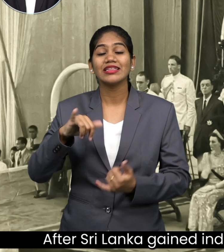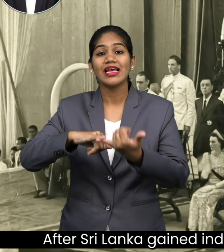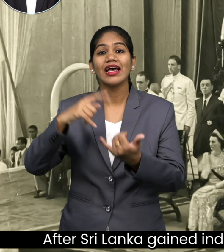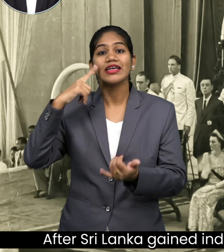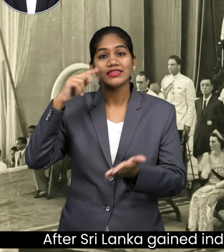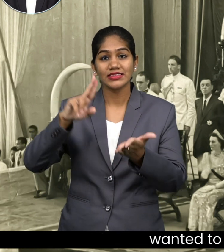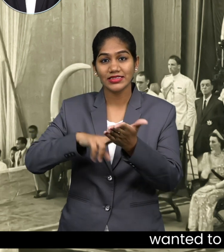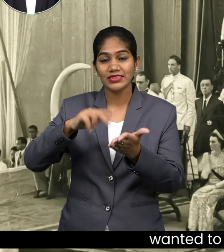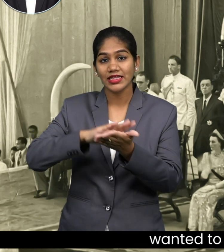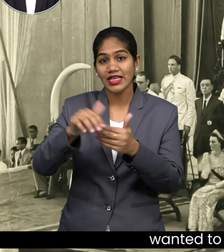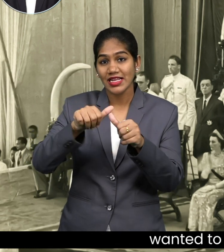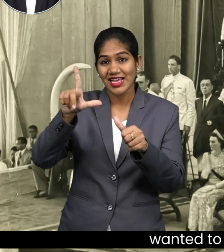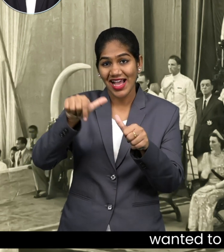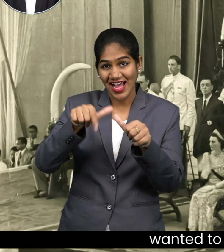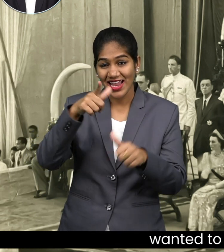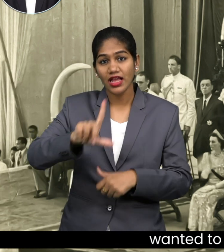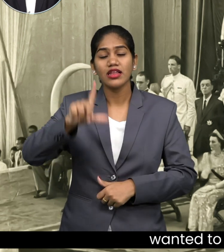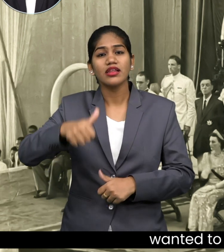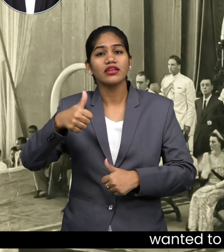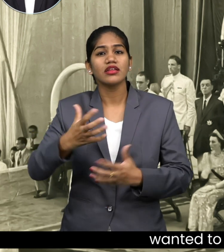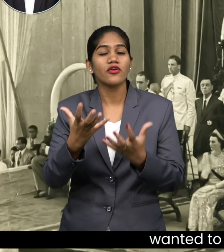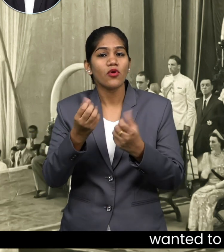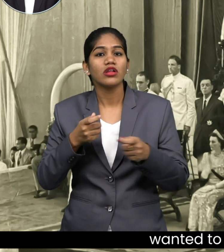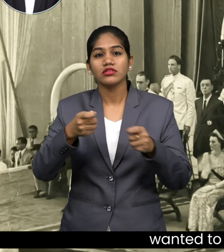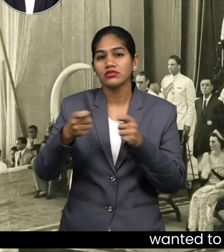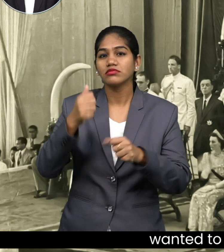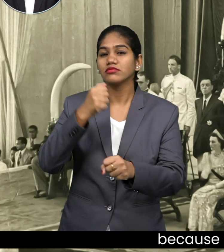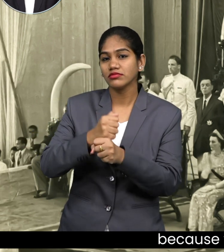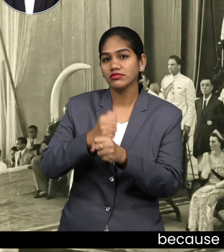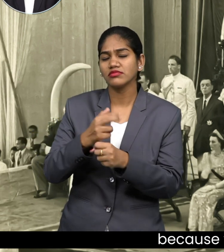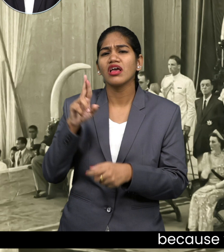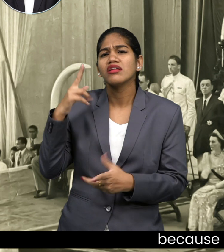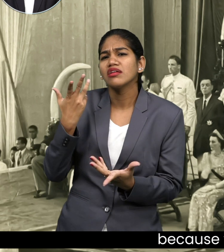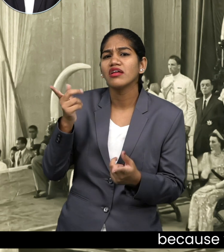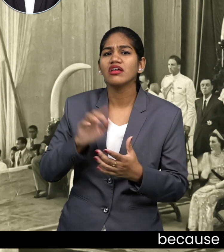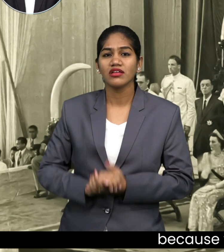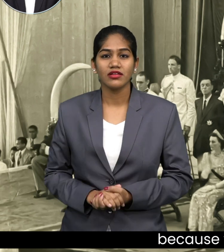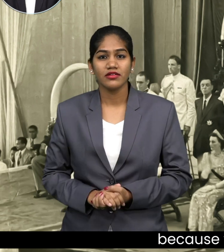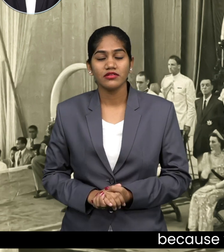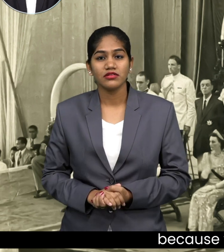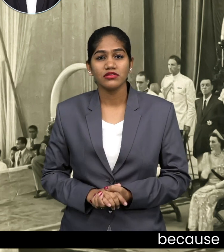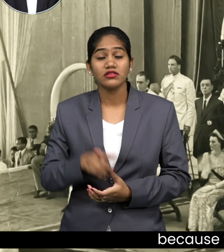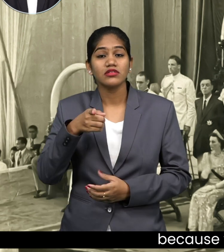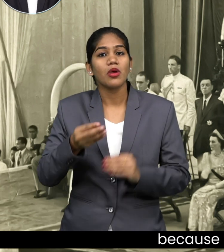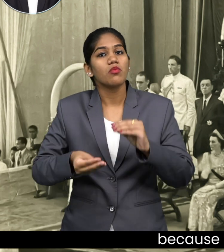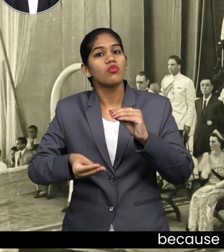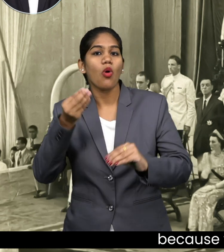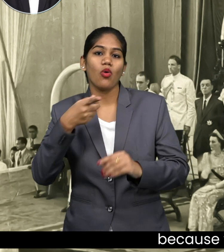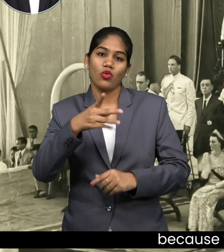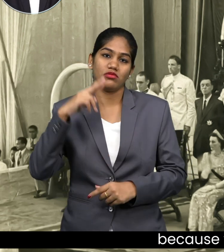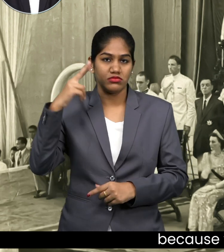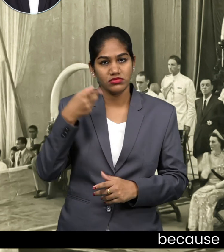leaders wanted to control the government. Because they weighed the majority.